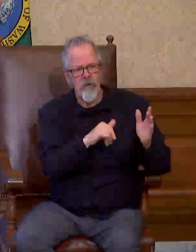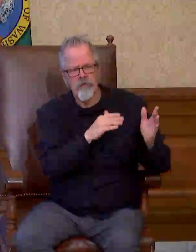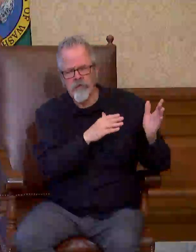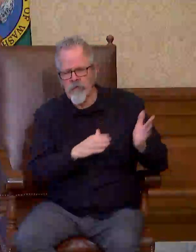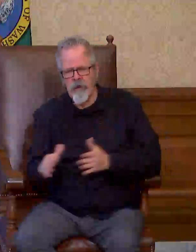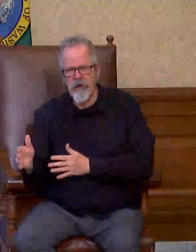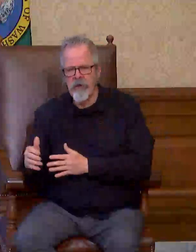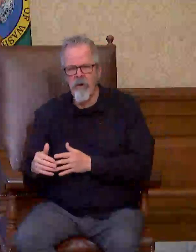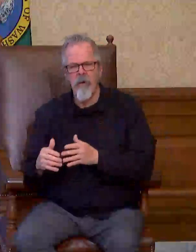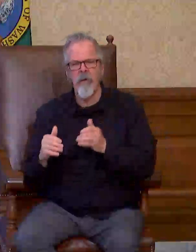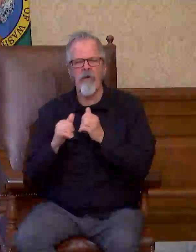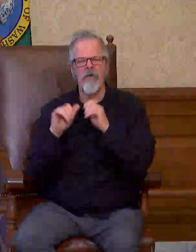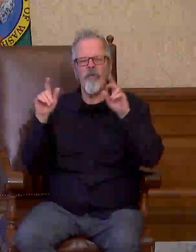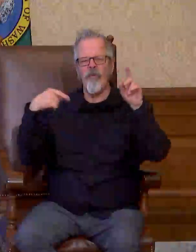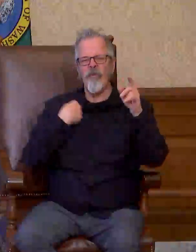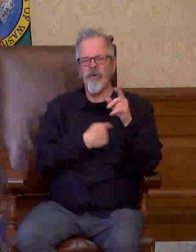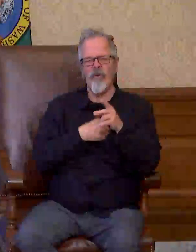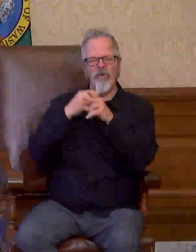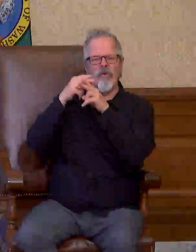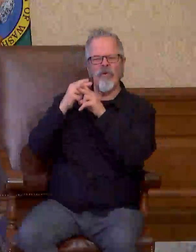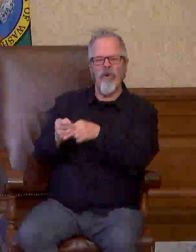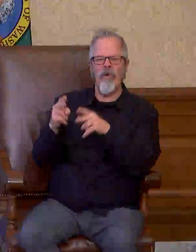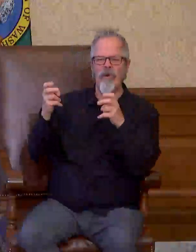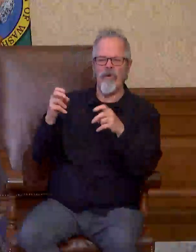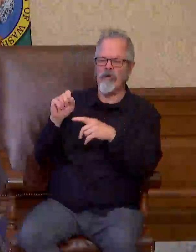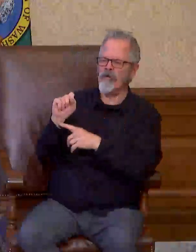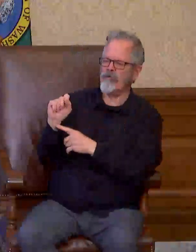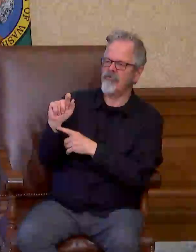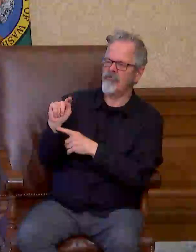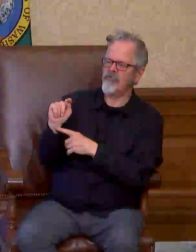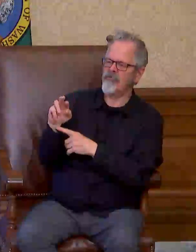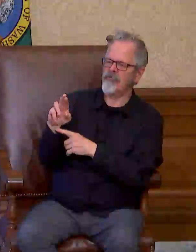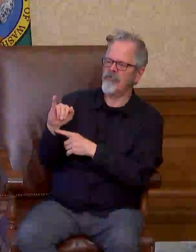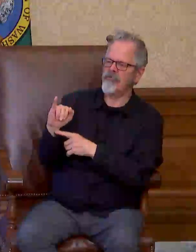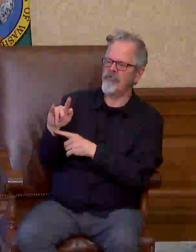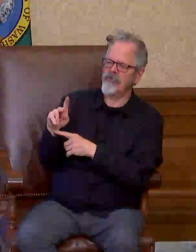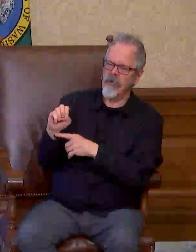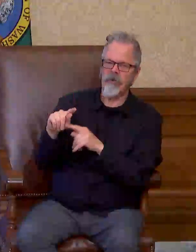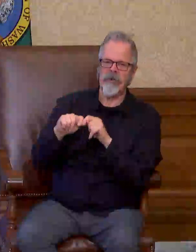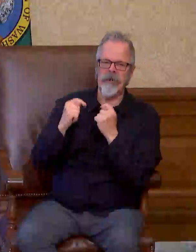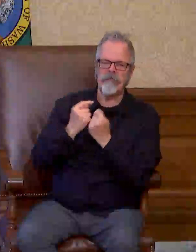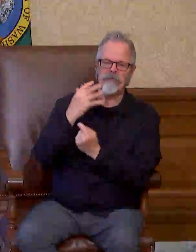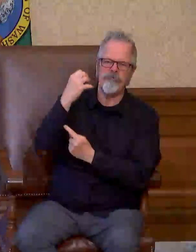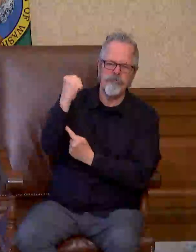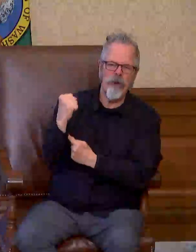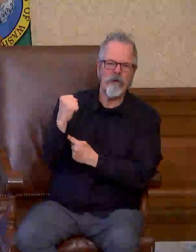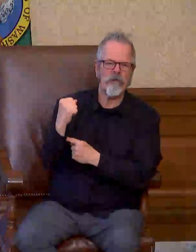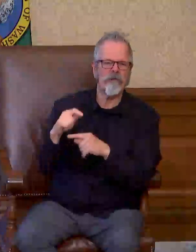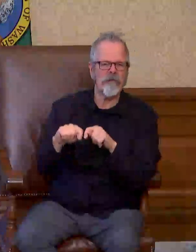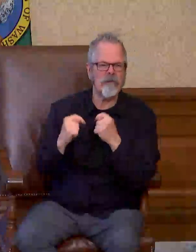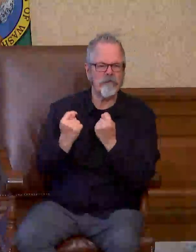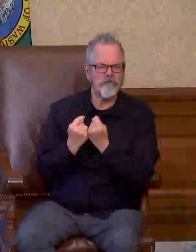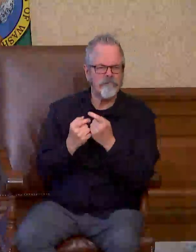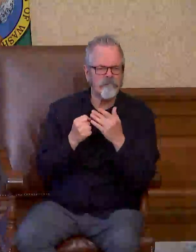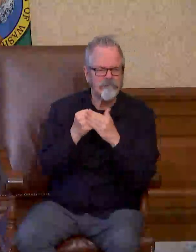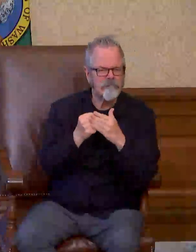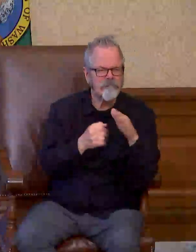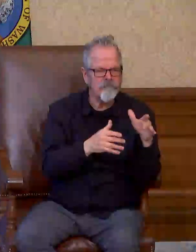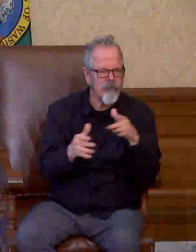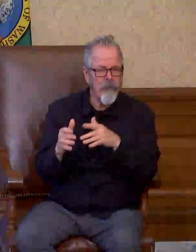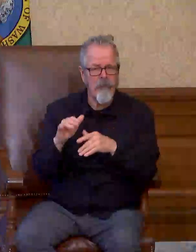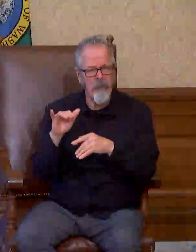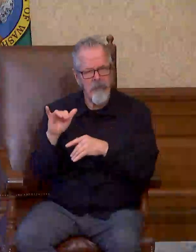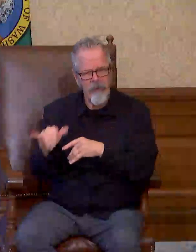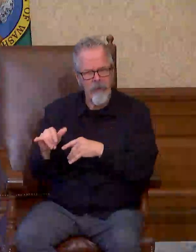Yes, sir. I can start off with that. So we have a couple of strike teams, several strike teams. There are strike teams that come from DSHS as